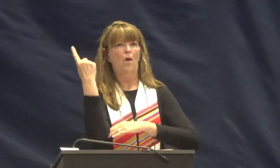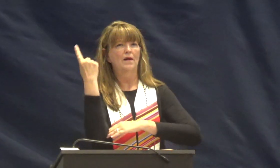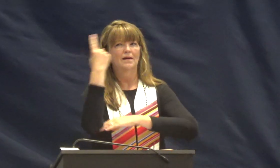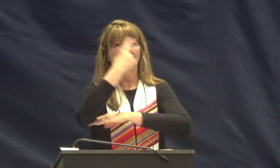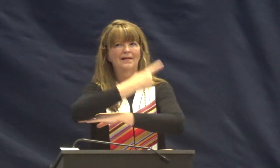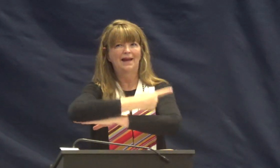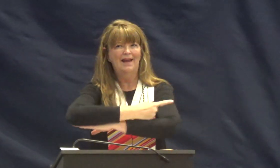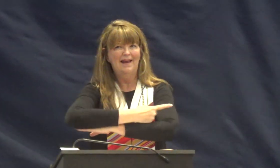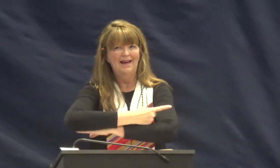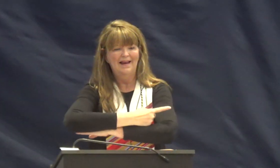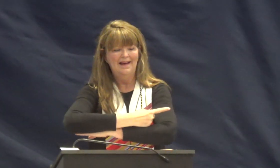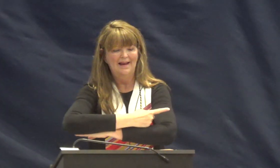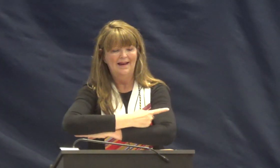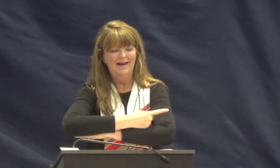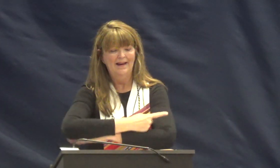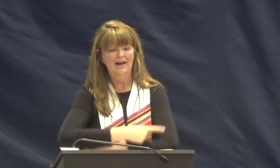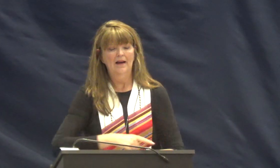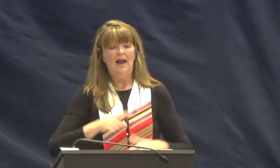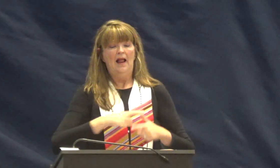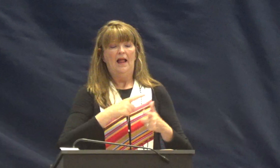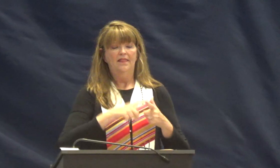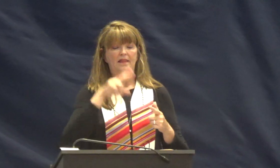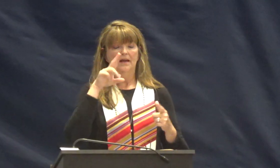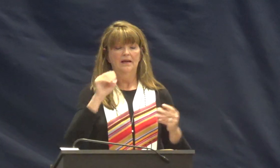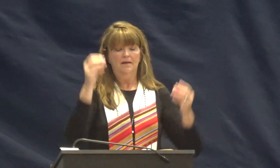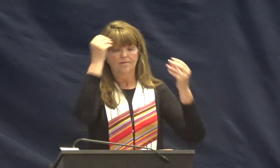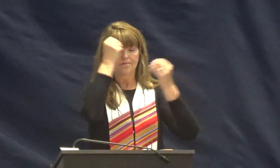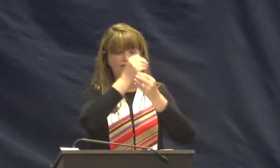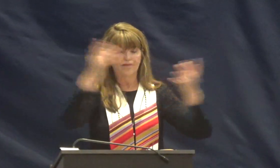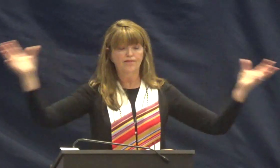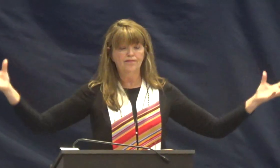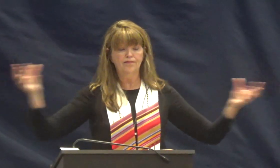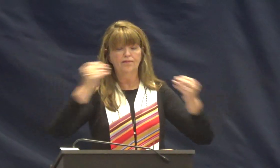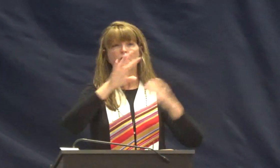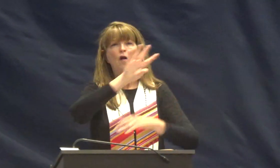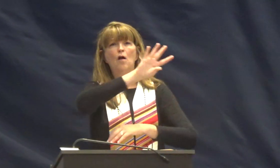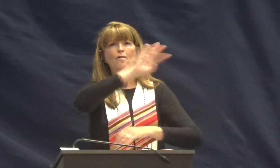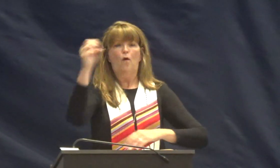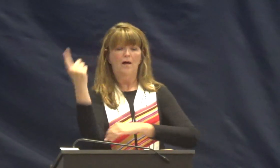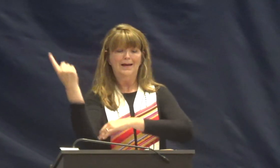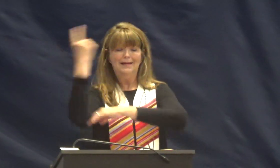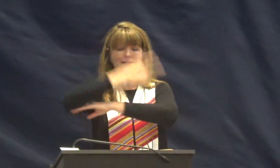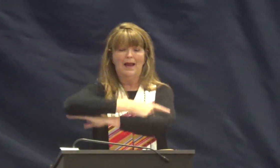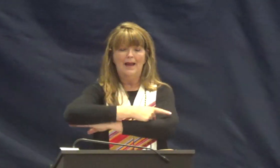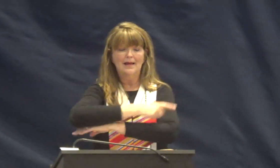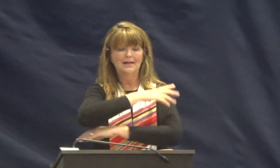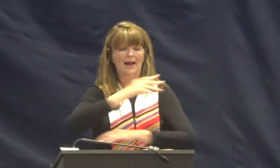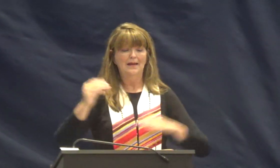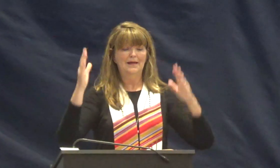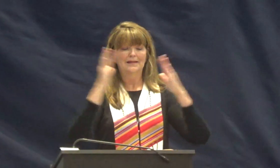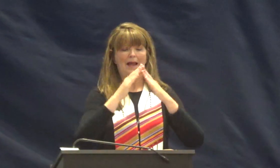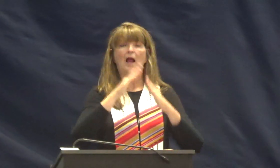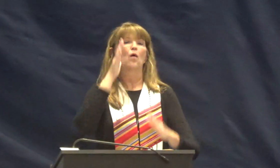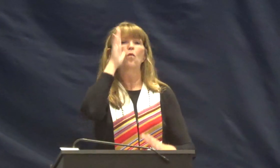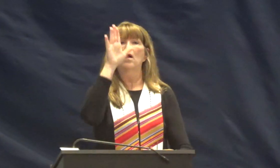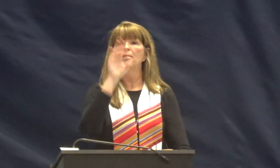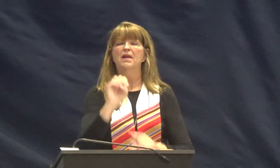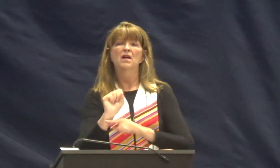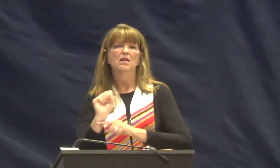Jonah began to go into the city, going a day's walk. And he cried out, 40 days more,